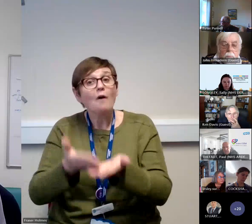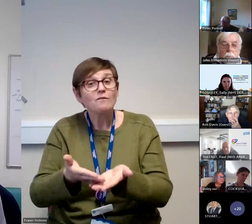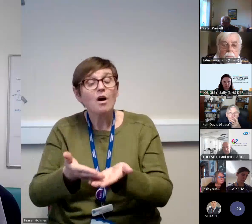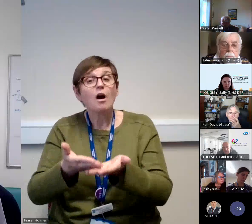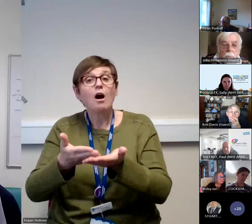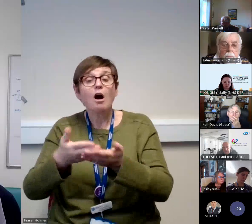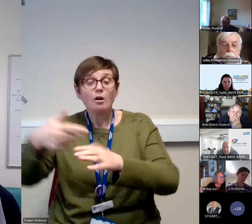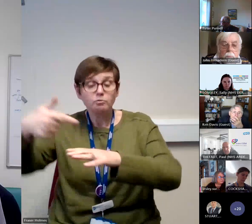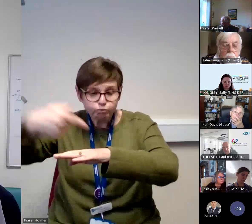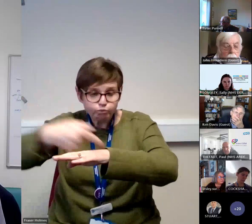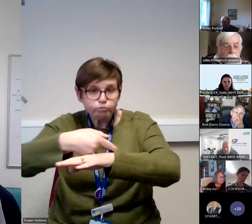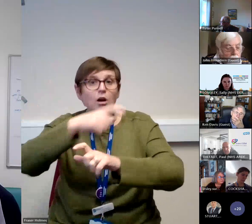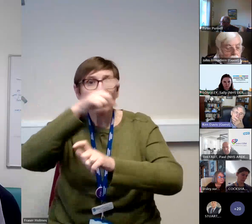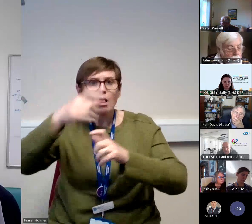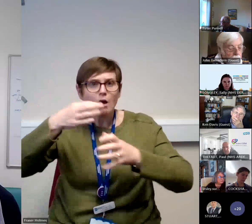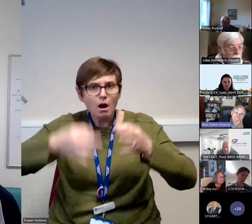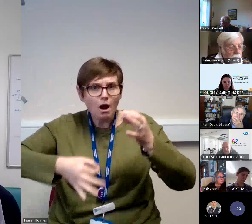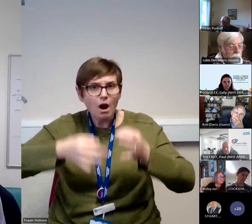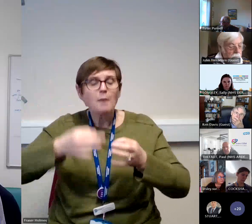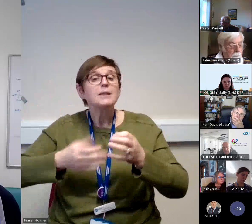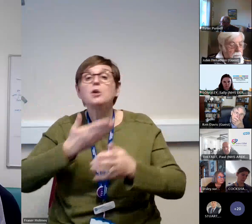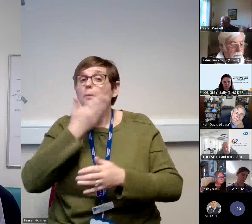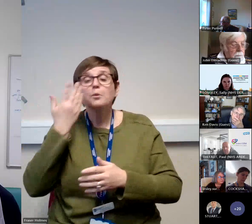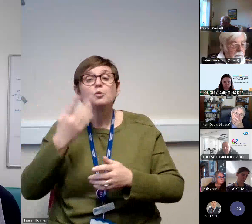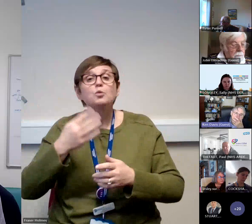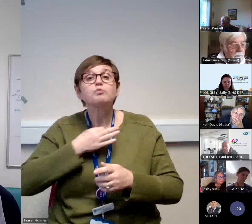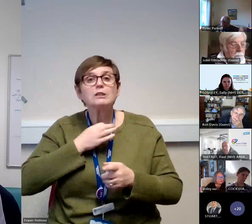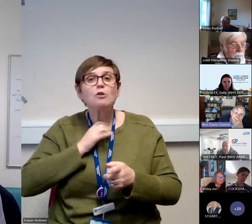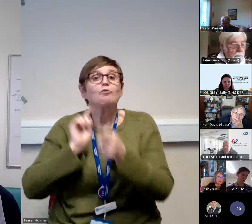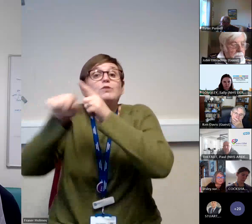those patients without the risk of anaphylaxis. So